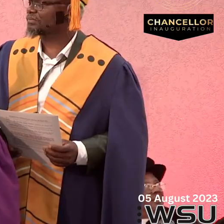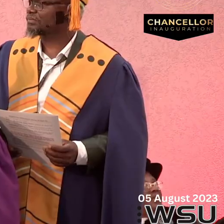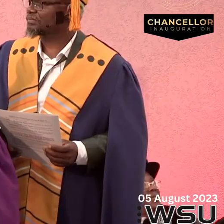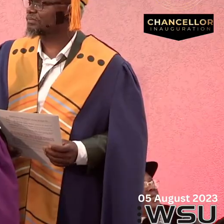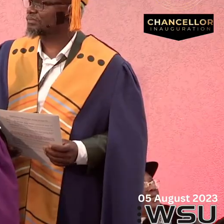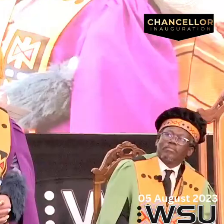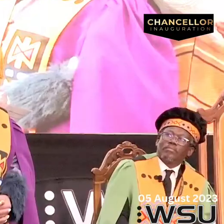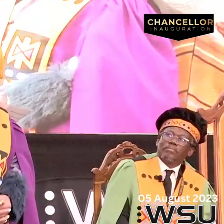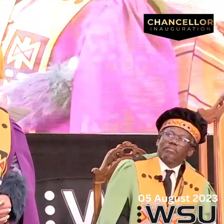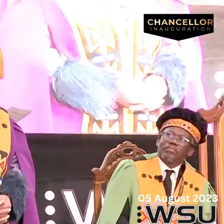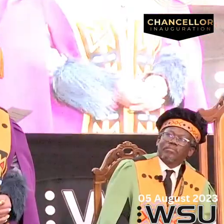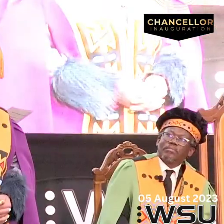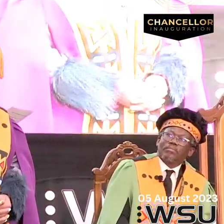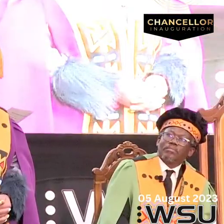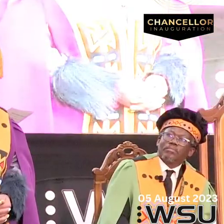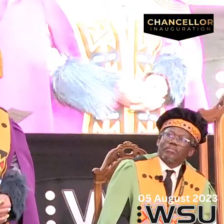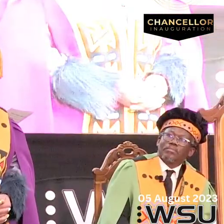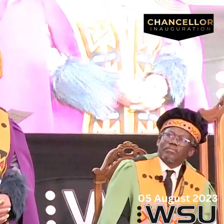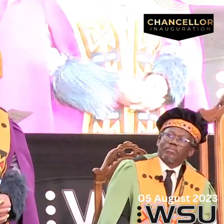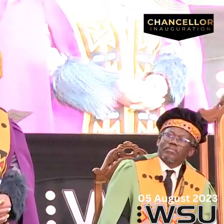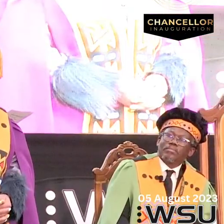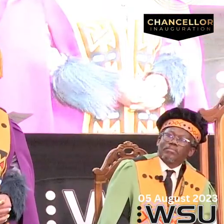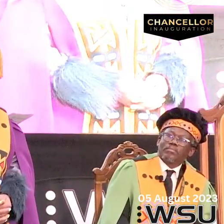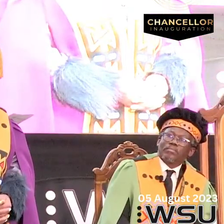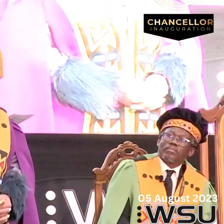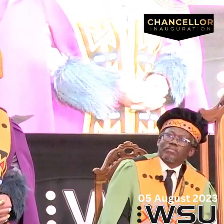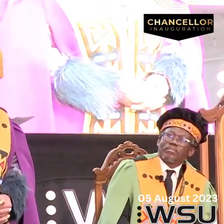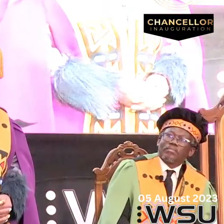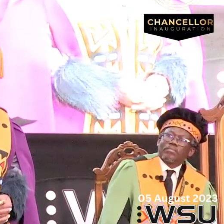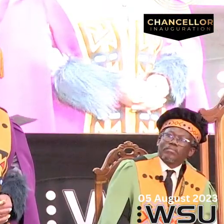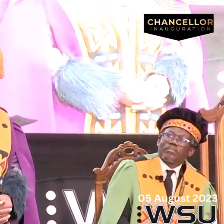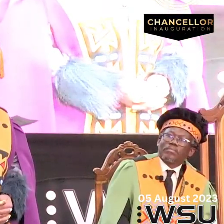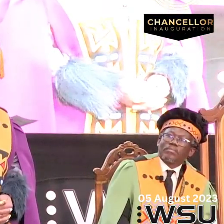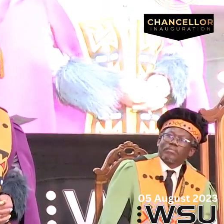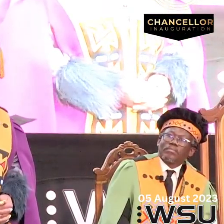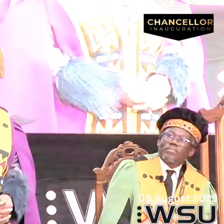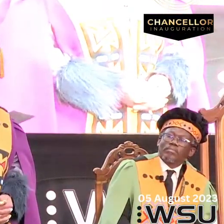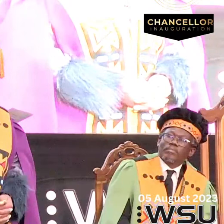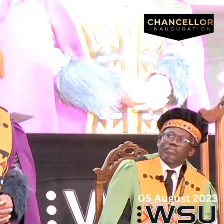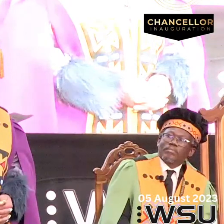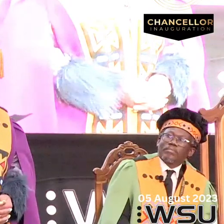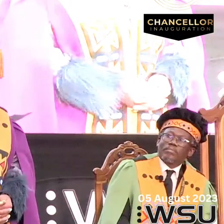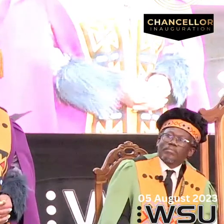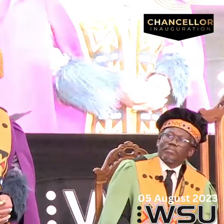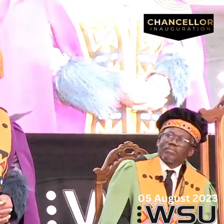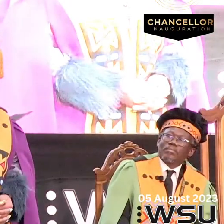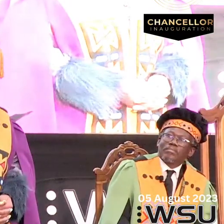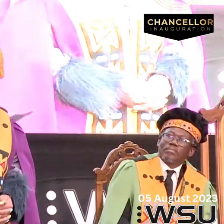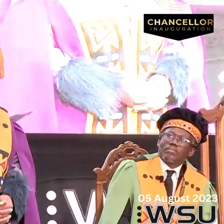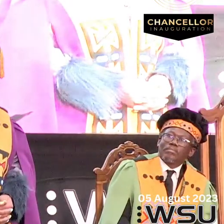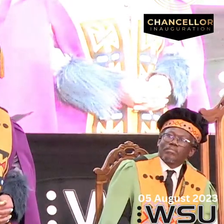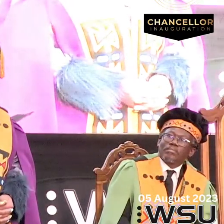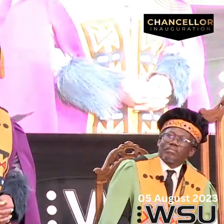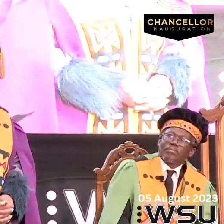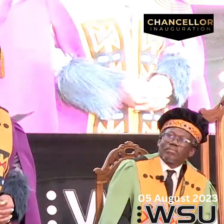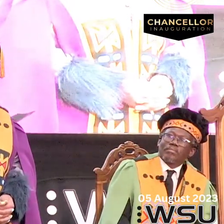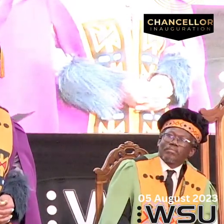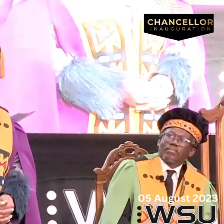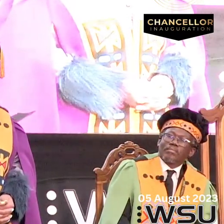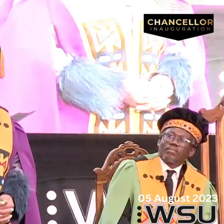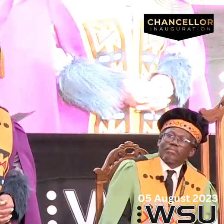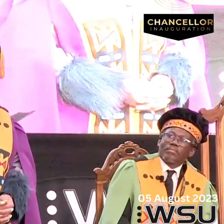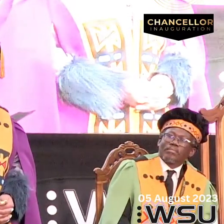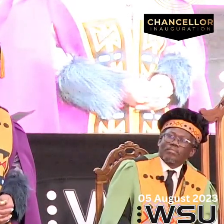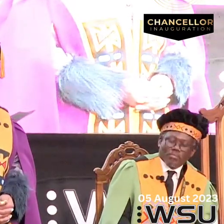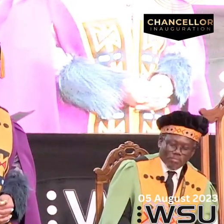ivukile izolo ibinhle namhlanje imbi umzantsi sibona ezandleni zenu nantsi intombi omgquba mntanam